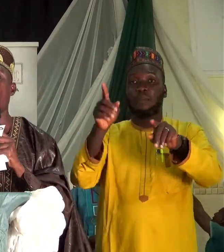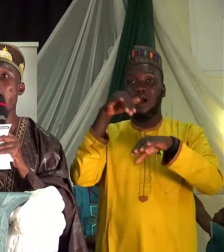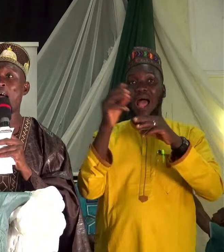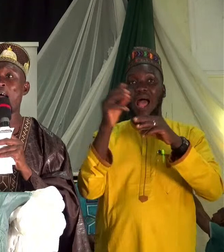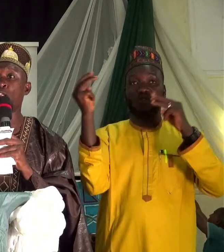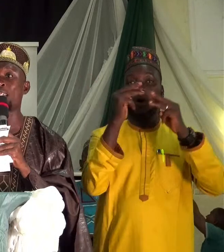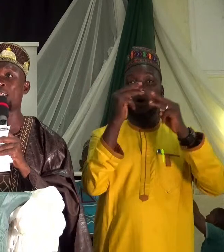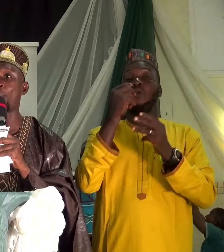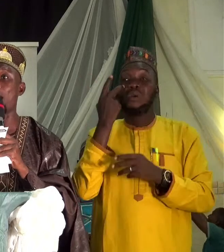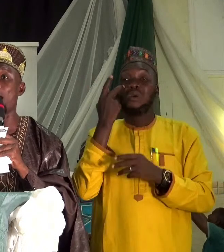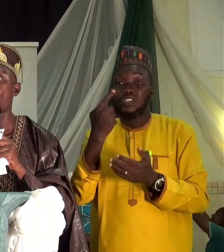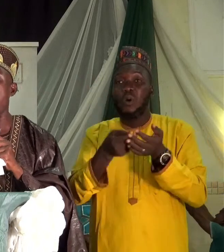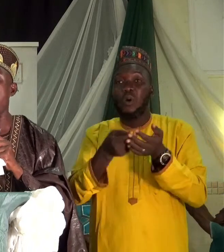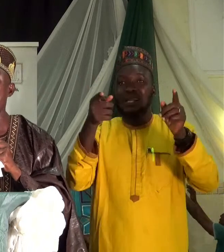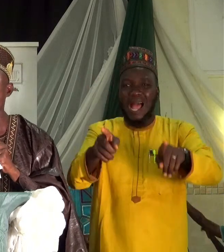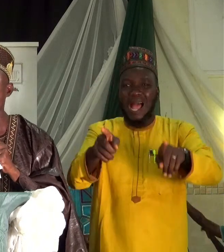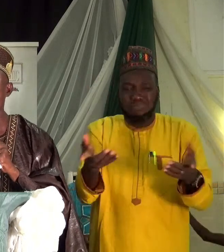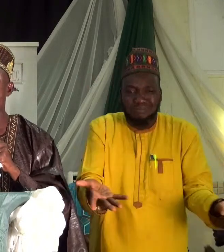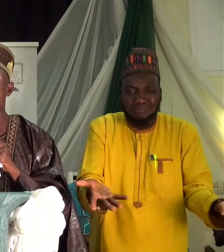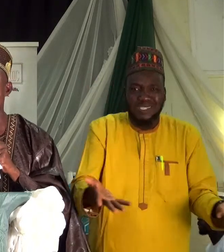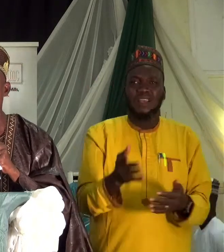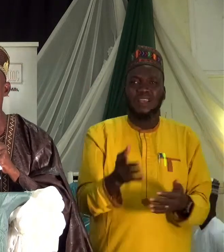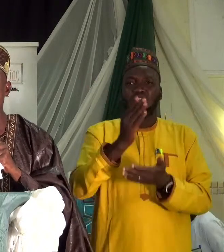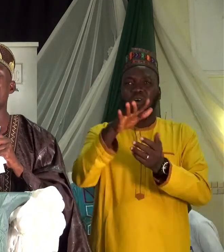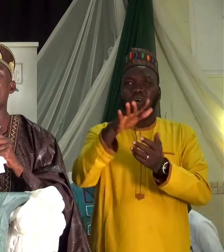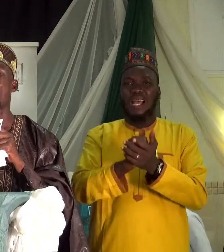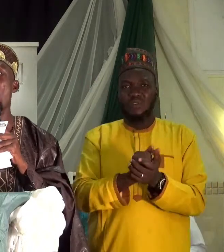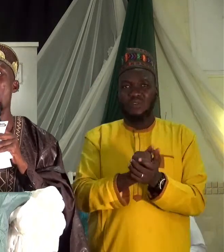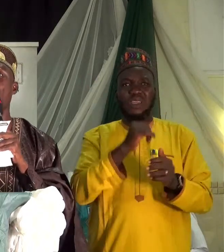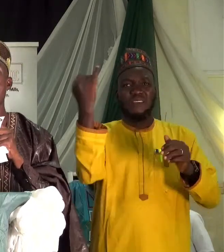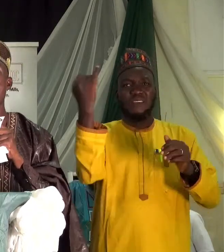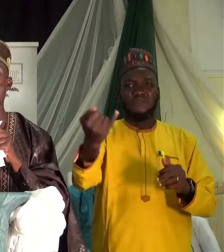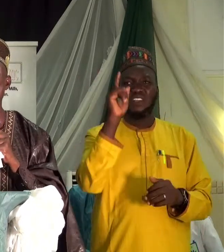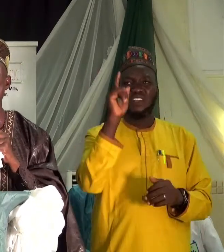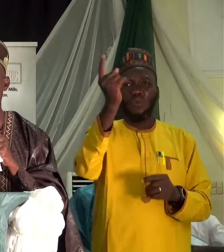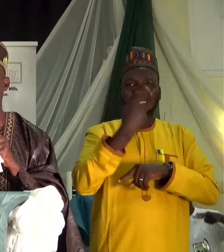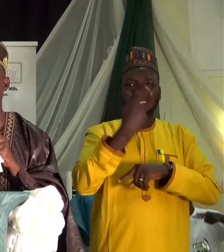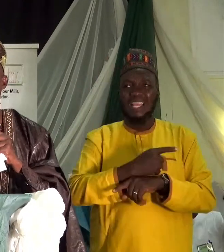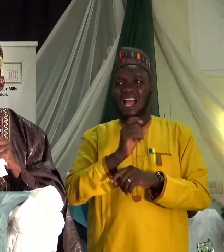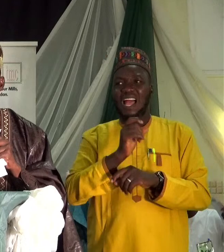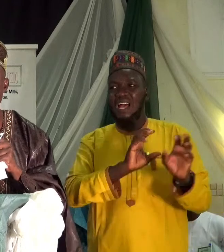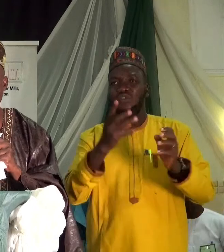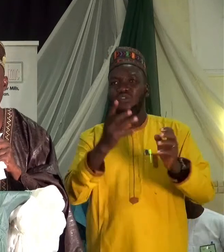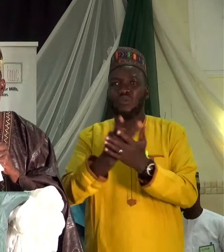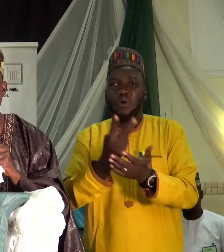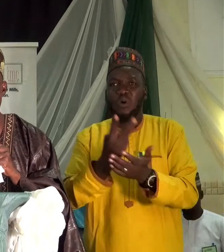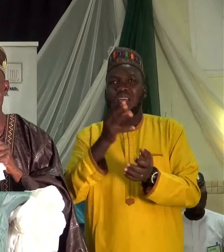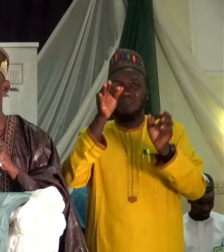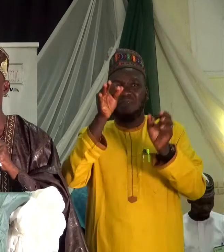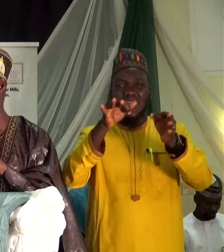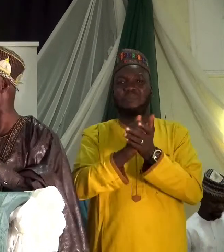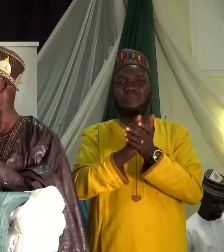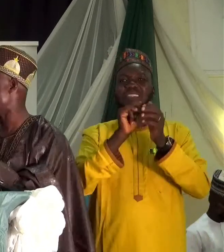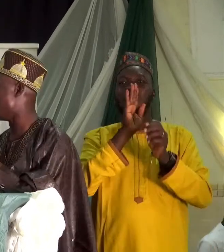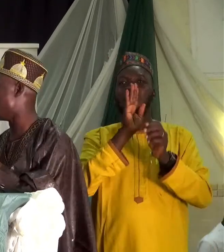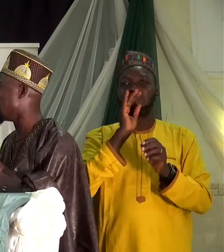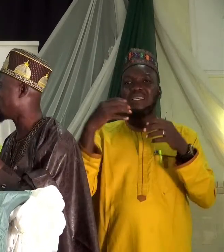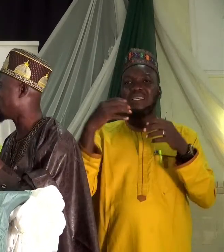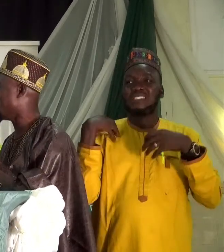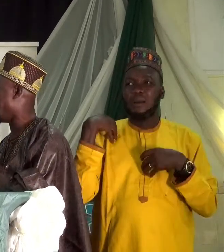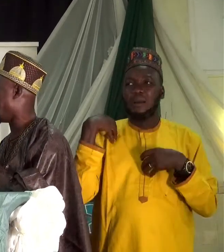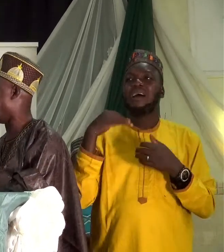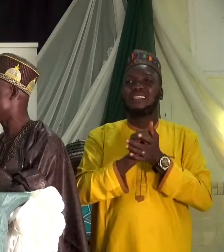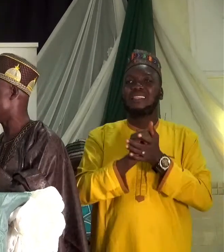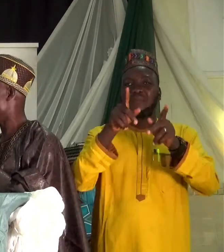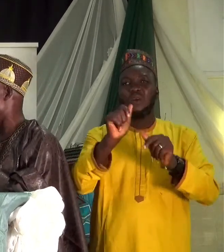wa to da bi edun to ro bi owe. To ba wa jo ngege ni siama. Ki la ro bi o se? Ola yo ma ye iko.